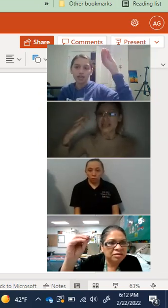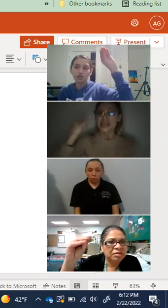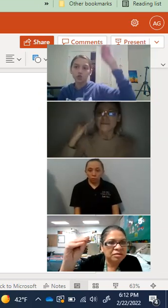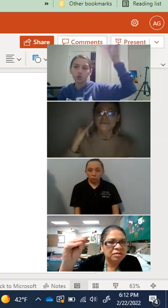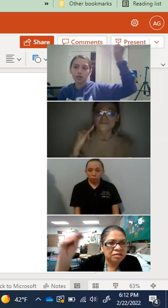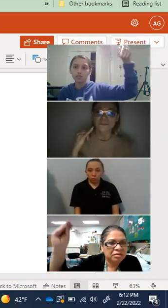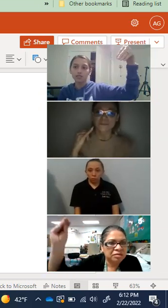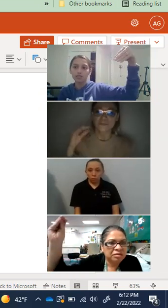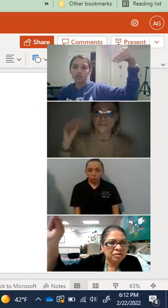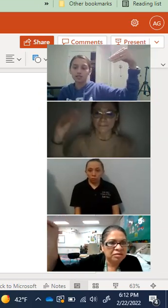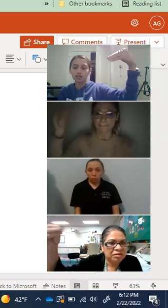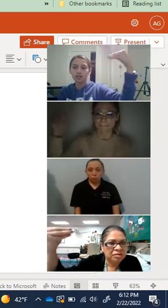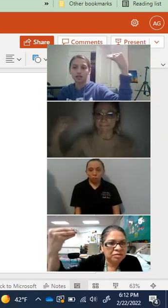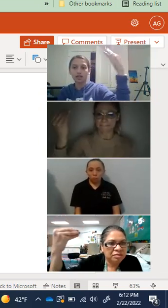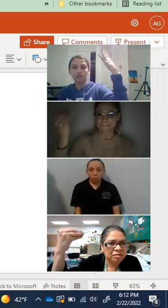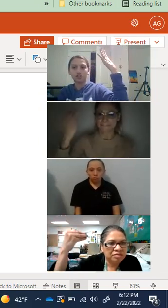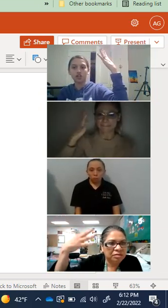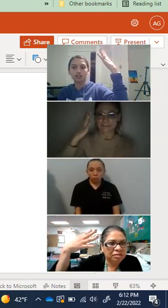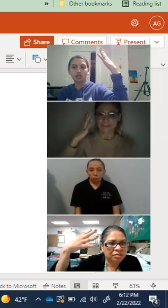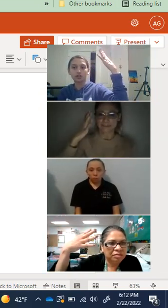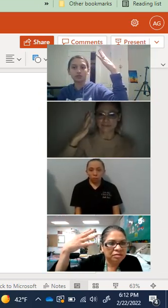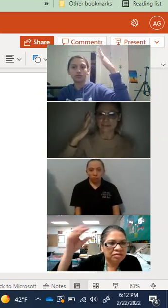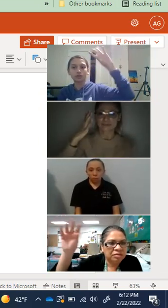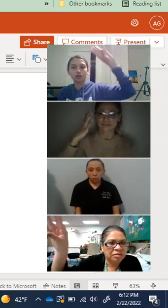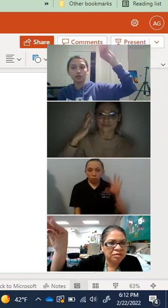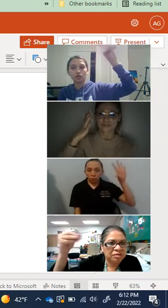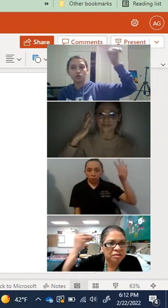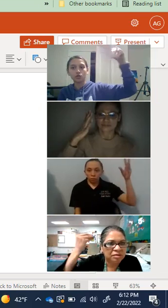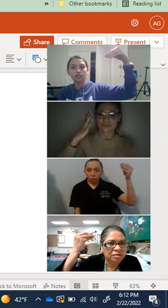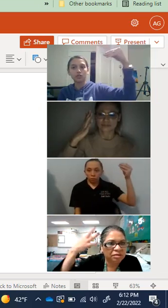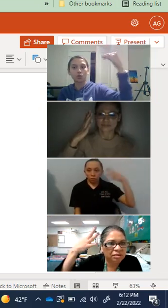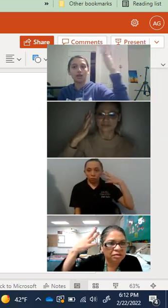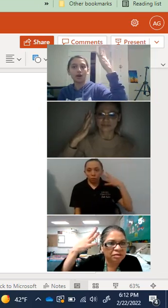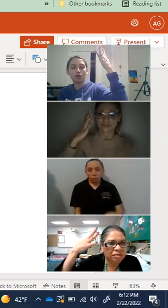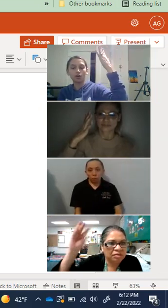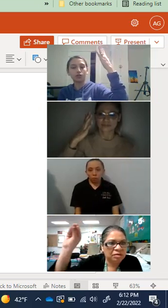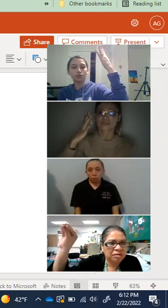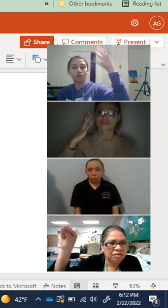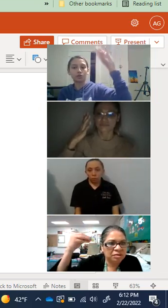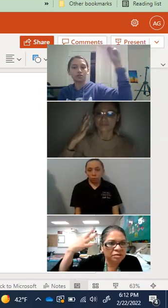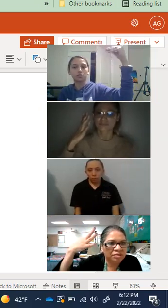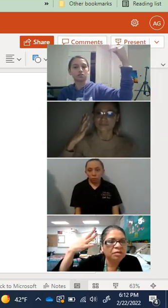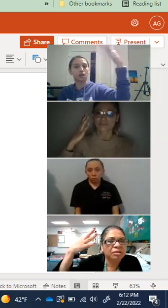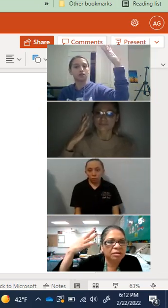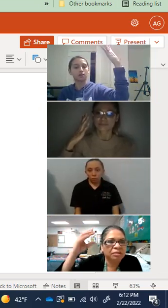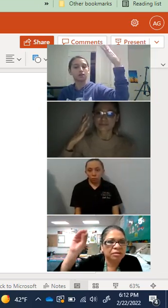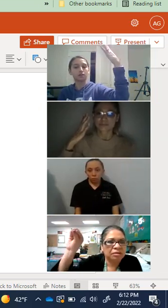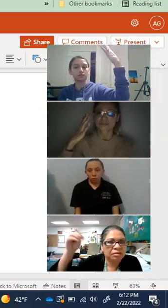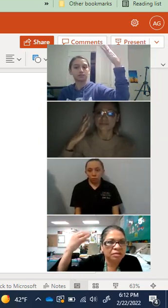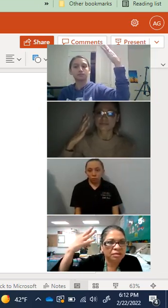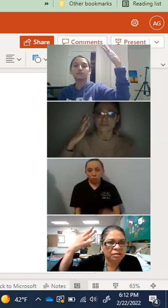O and it twists and then shines on you. Twist, open out on you.